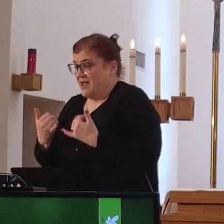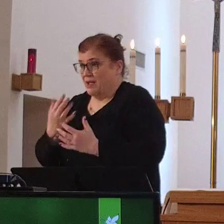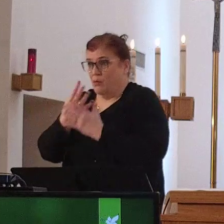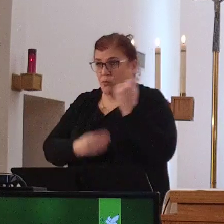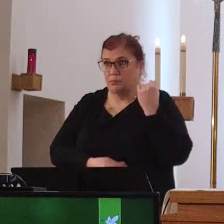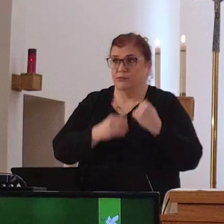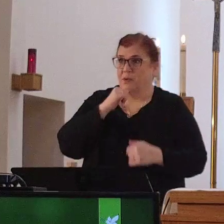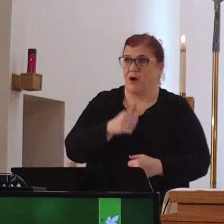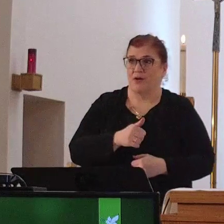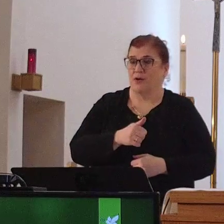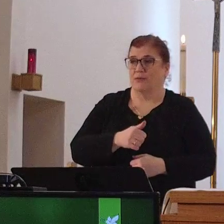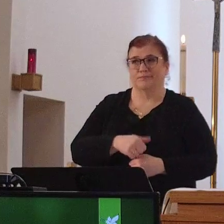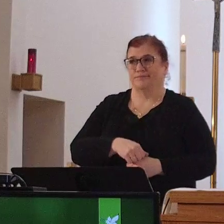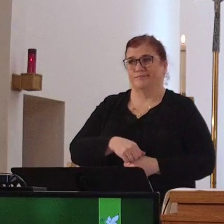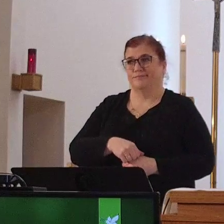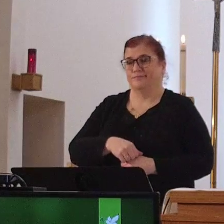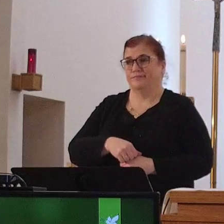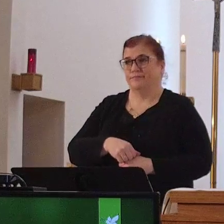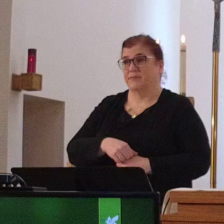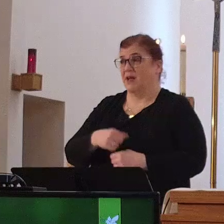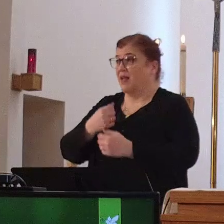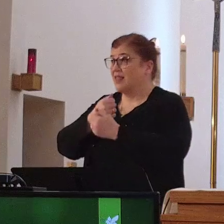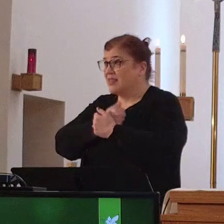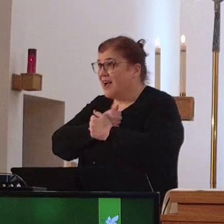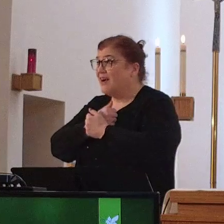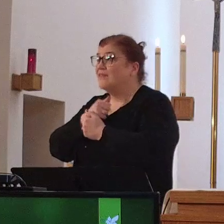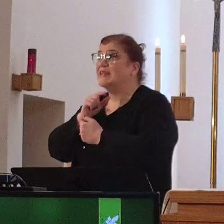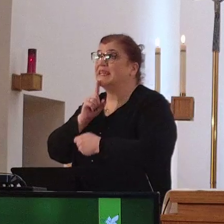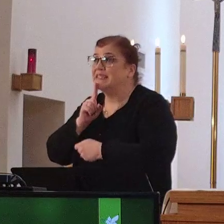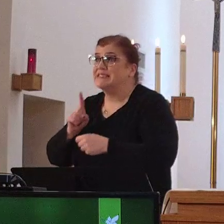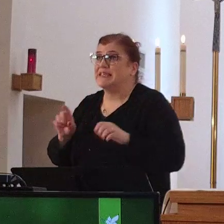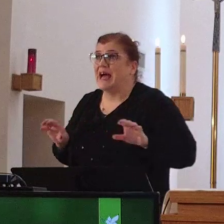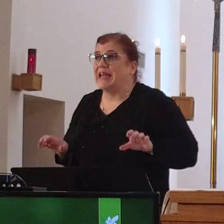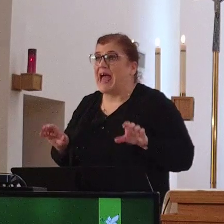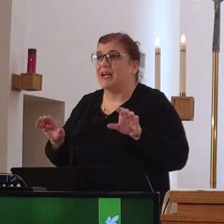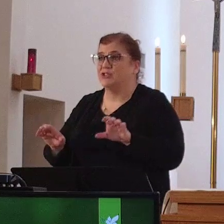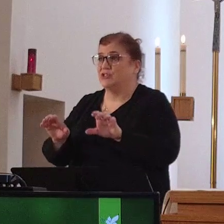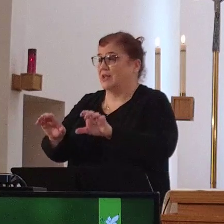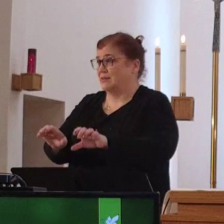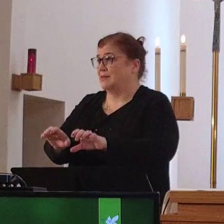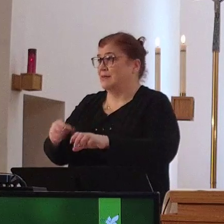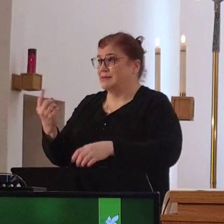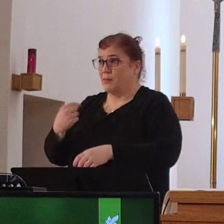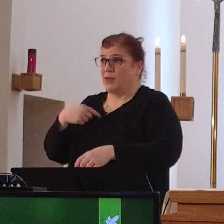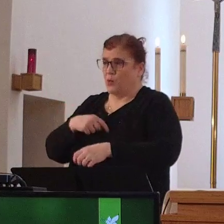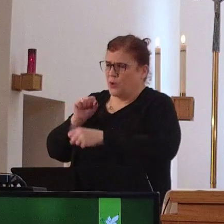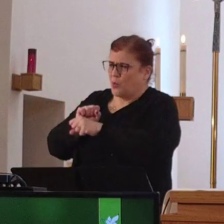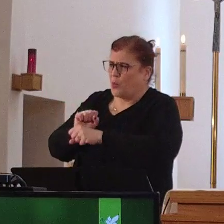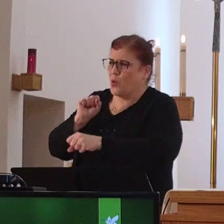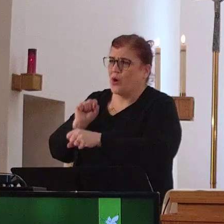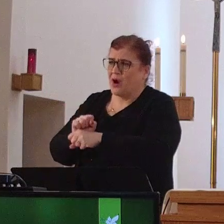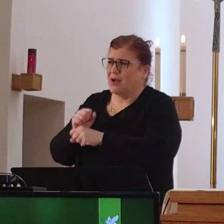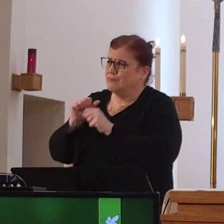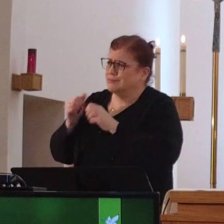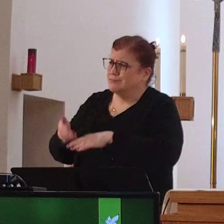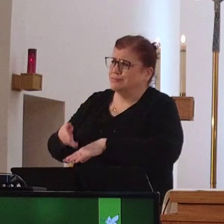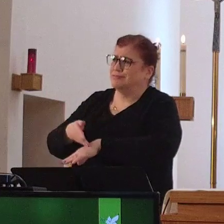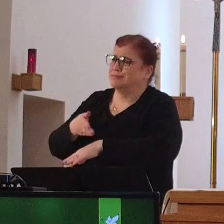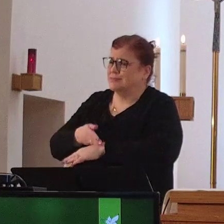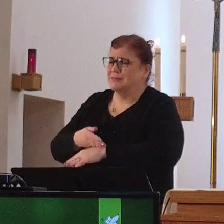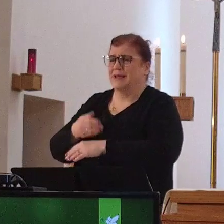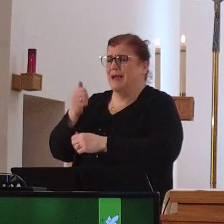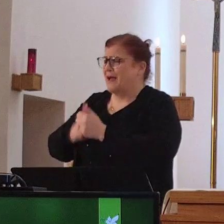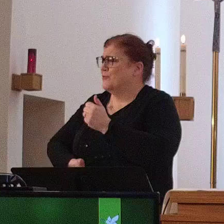gone tomorrow. That love is an action. It's something we work on every